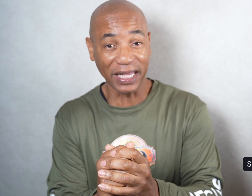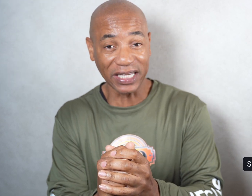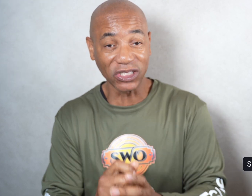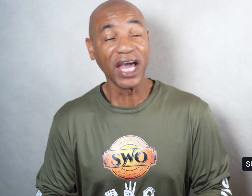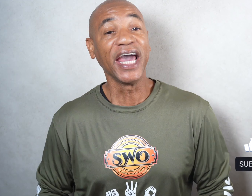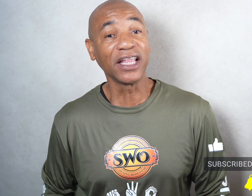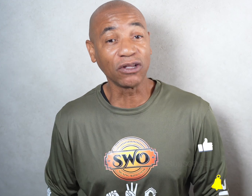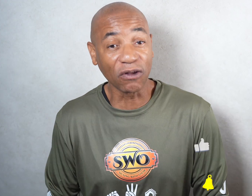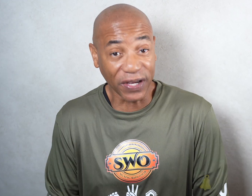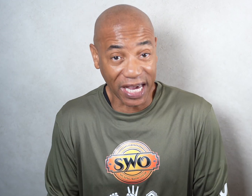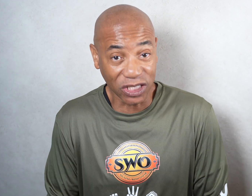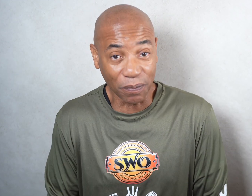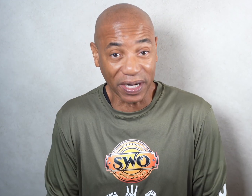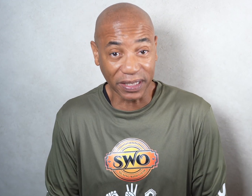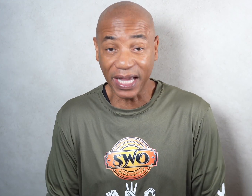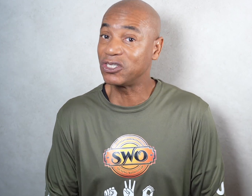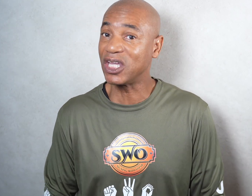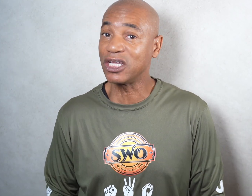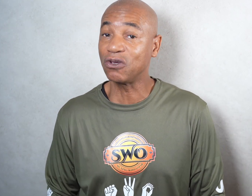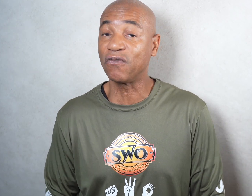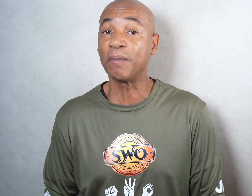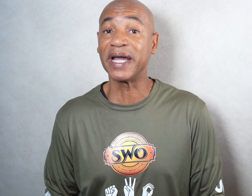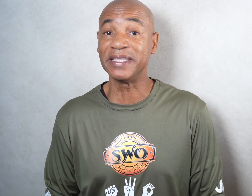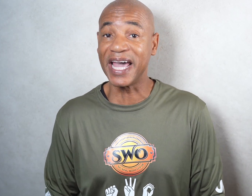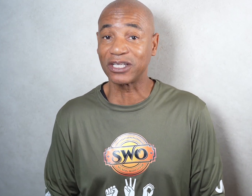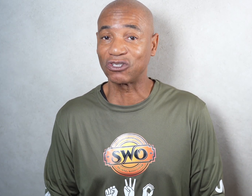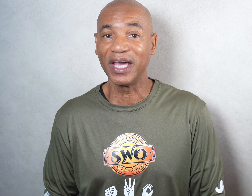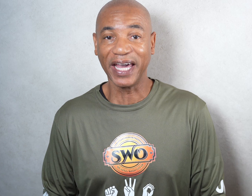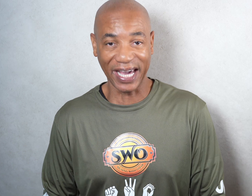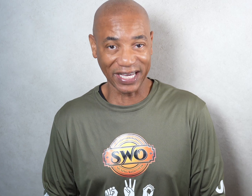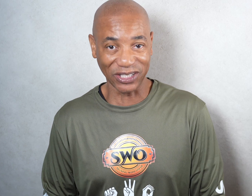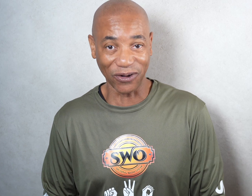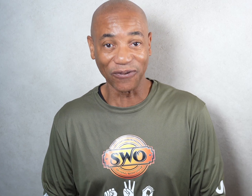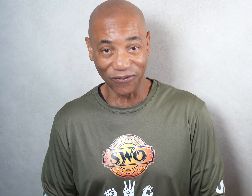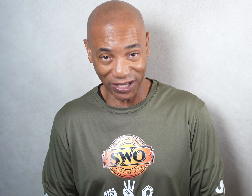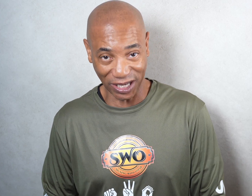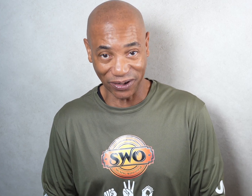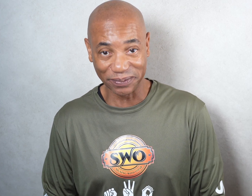least, hit the notification button and stay tuned for my next ASL video.